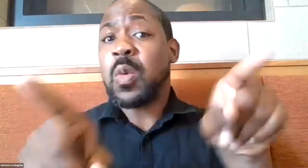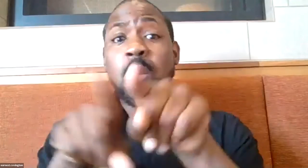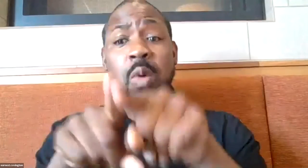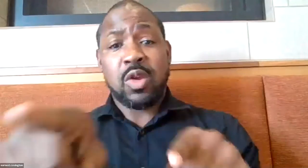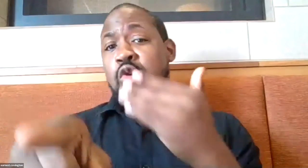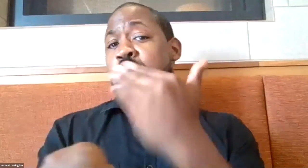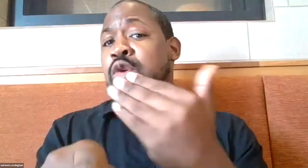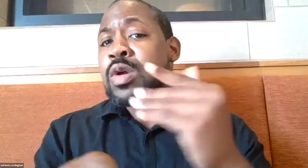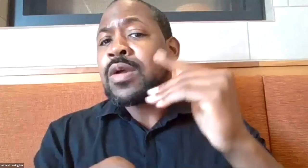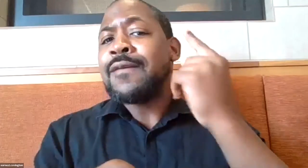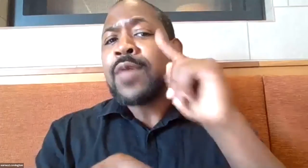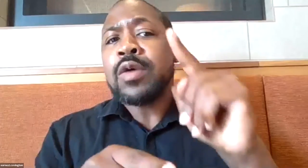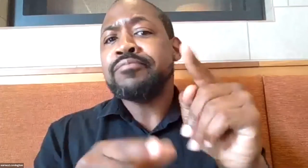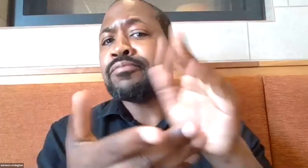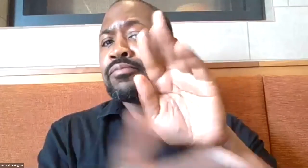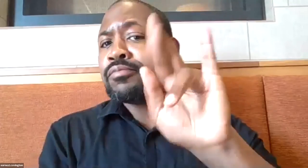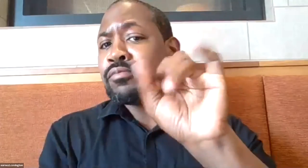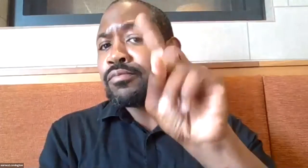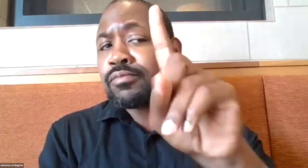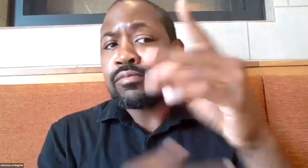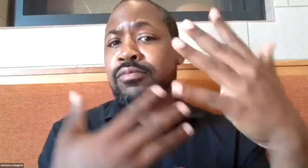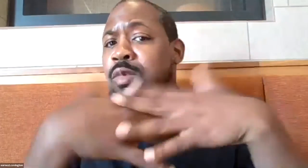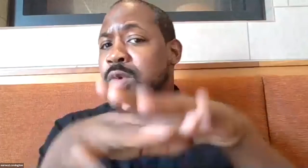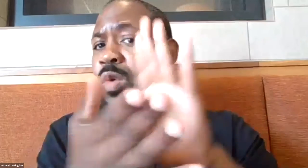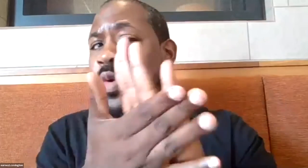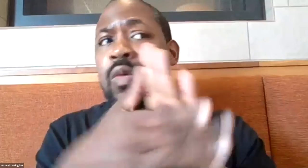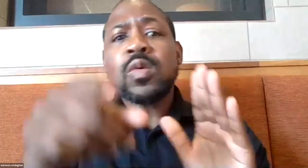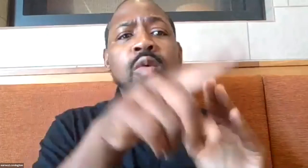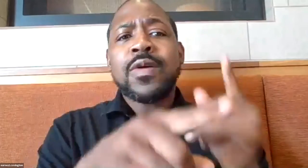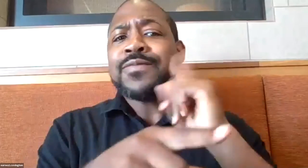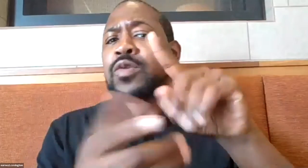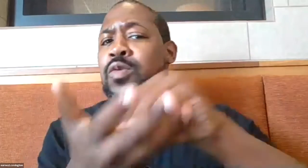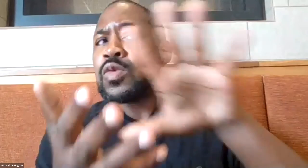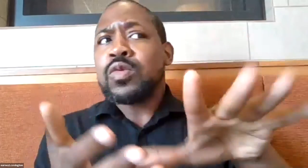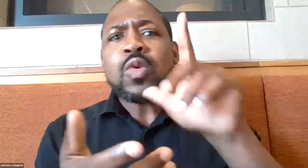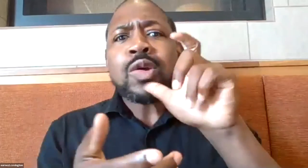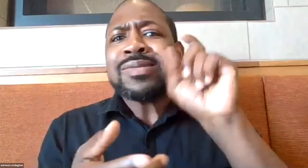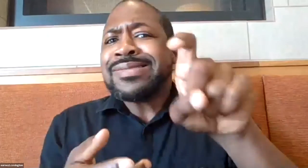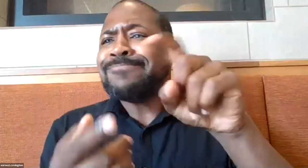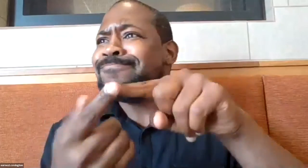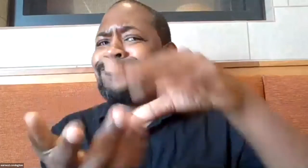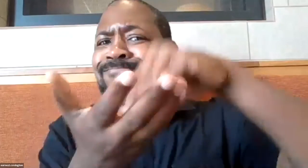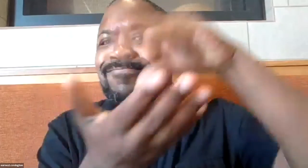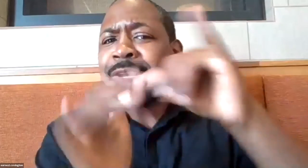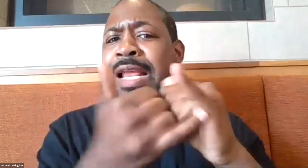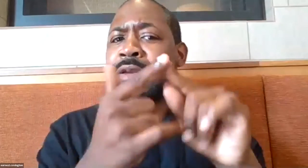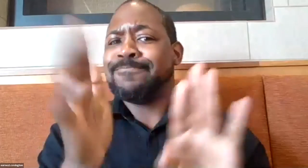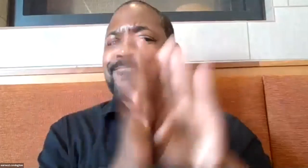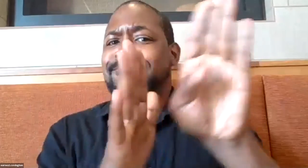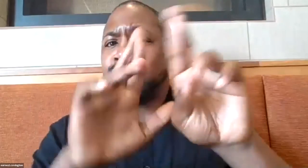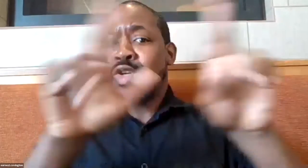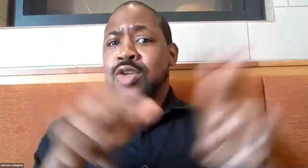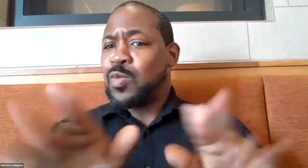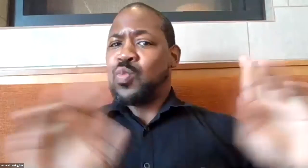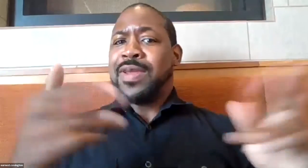people to look forward to that at a later date. You know, and you know, it could be used in the mainstream school for many of those students who are in